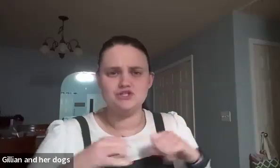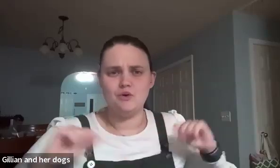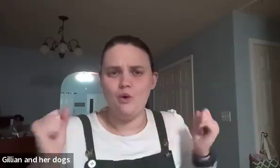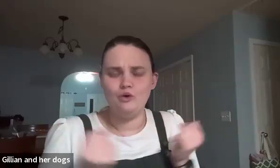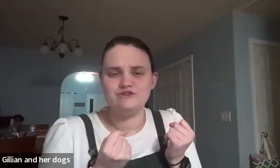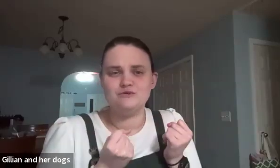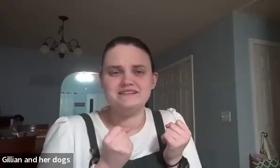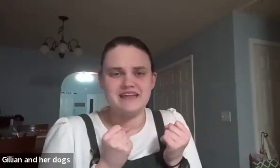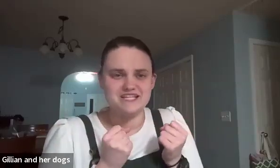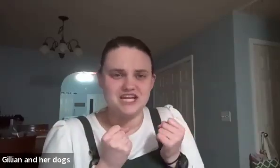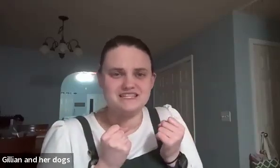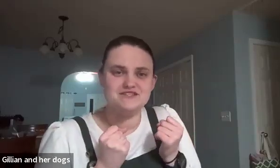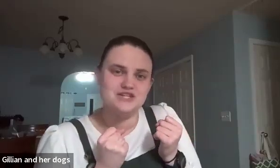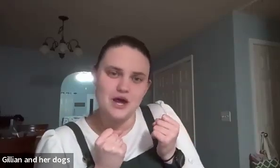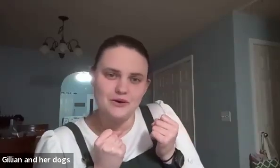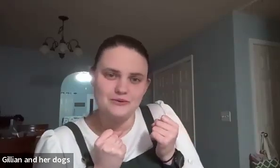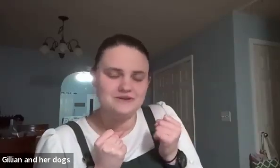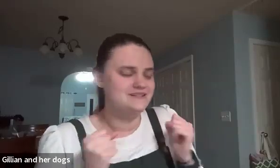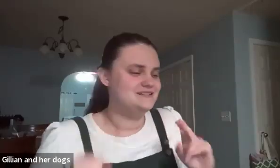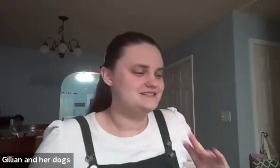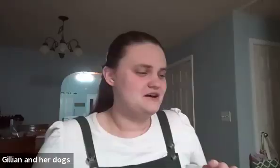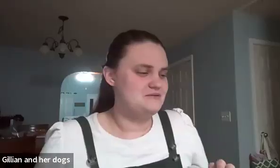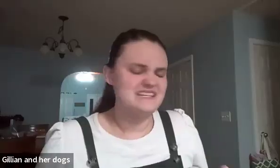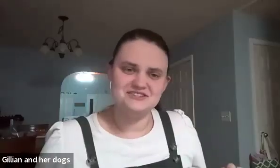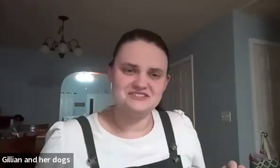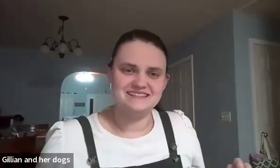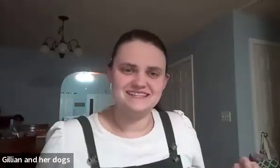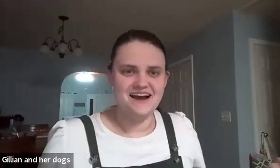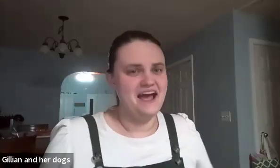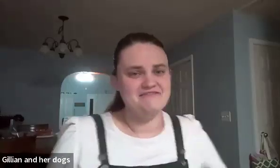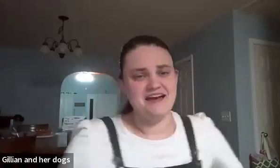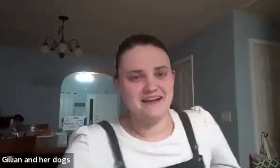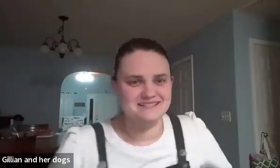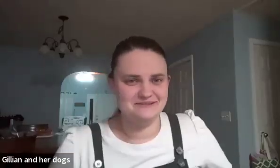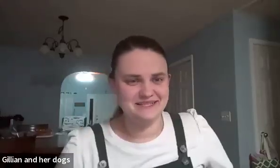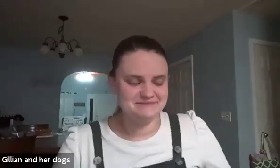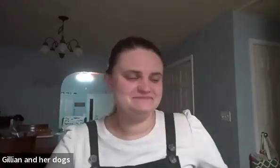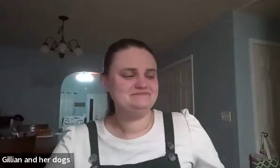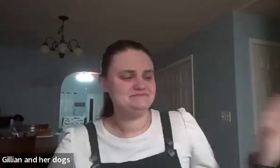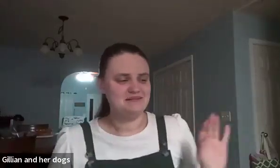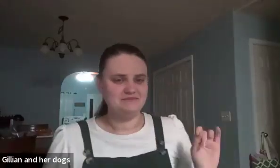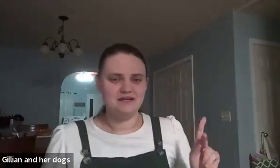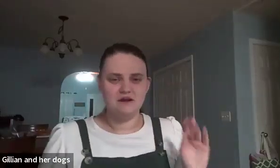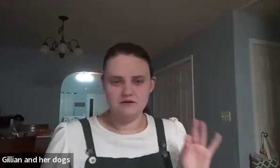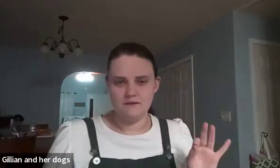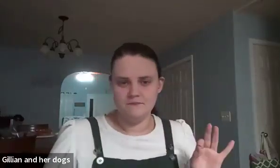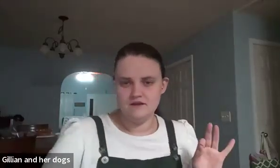so cold. There's always like that chance of snow. So it's interesting to not have that last week. But okay.